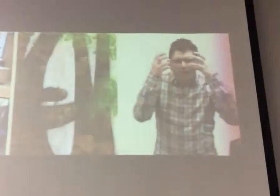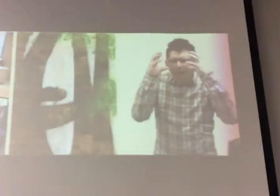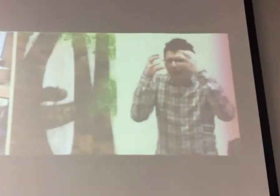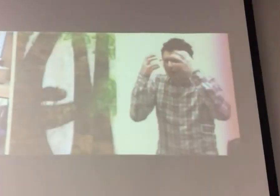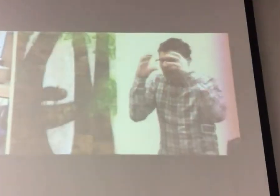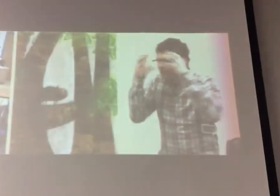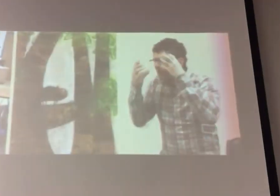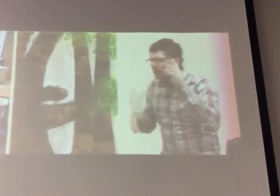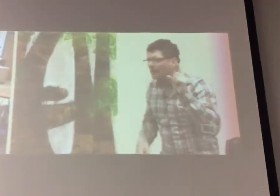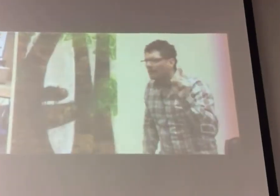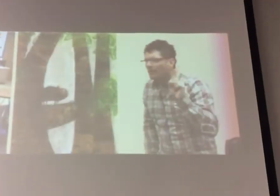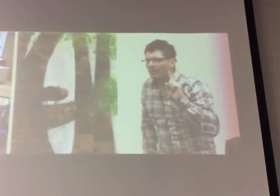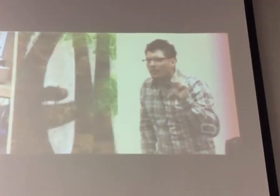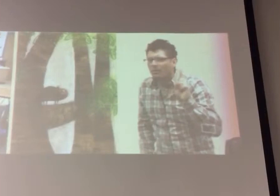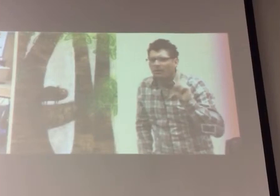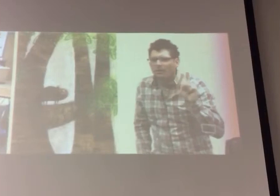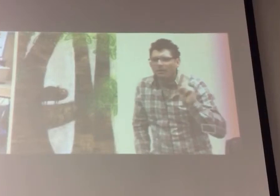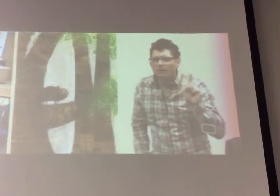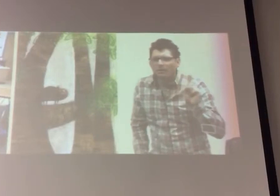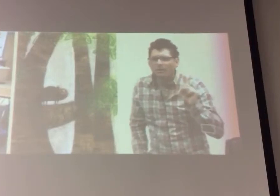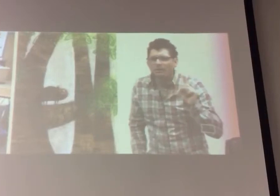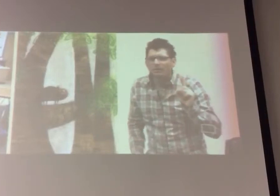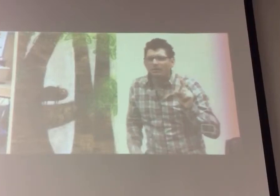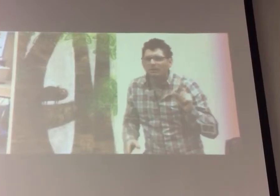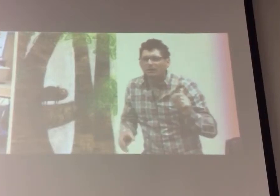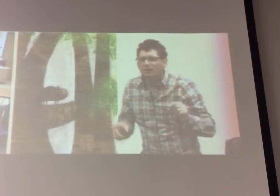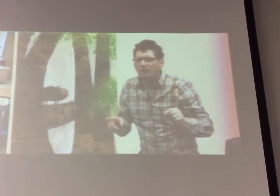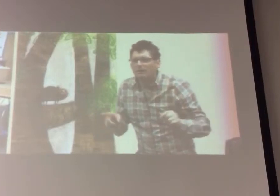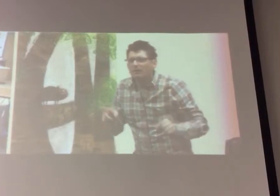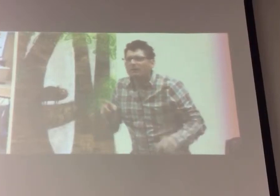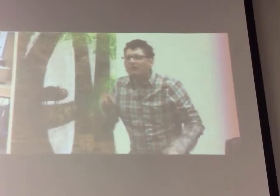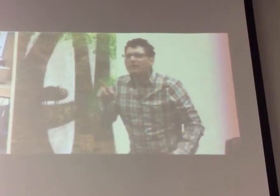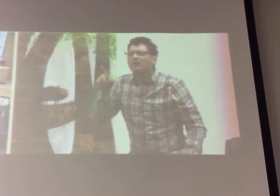Where is the chameleon? I see it.